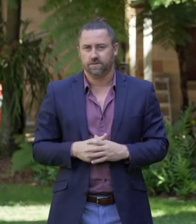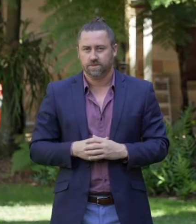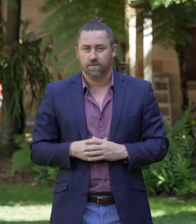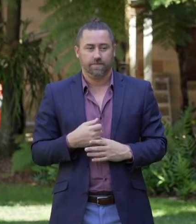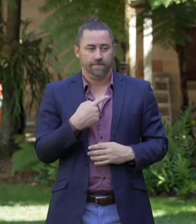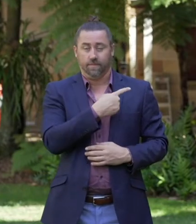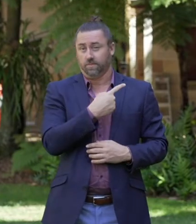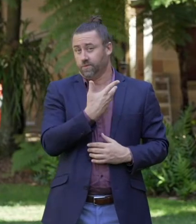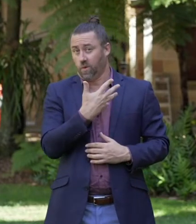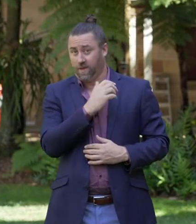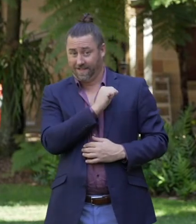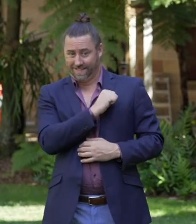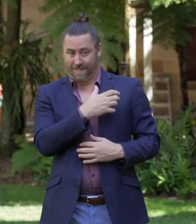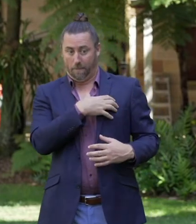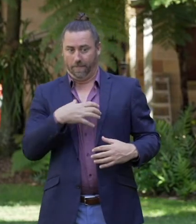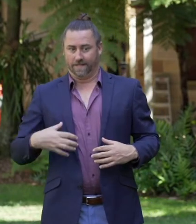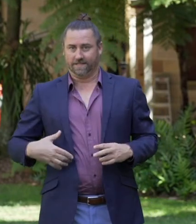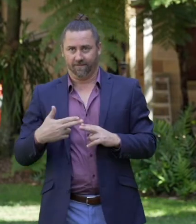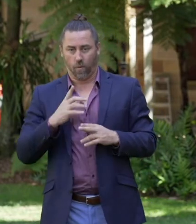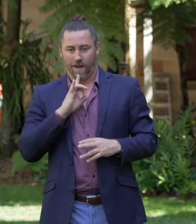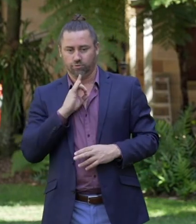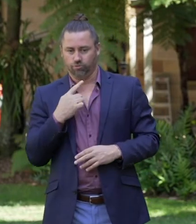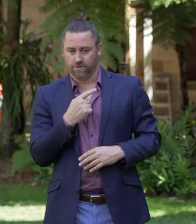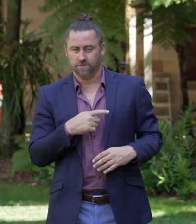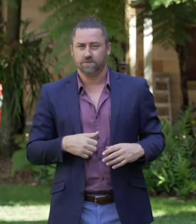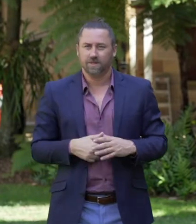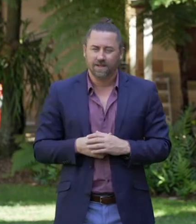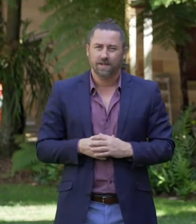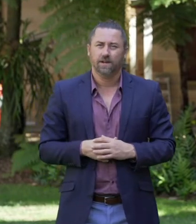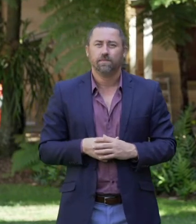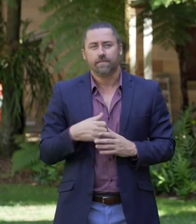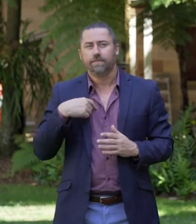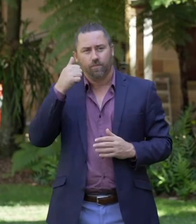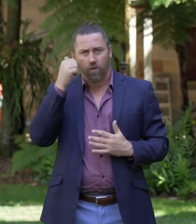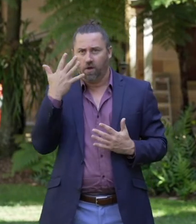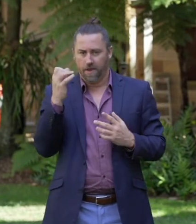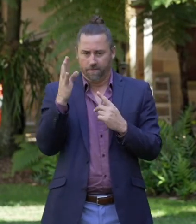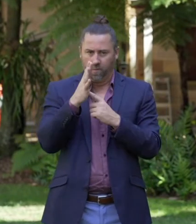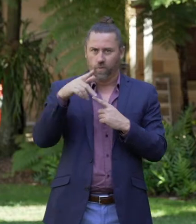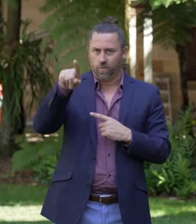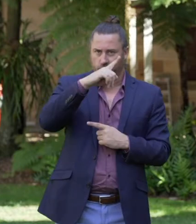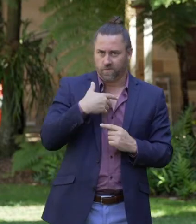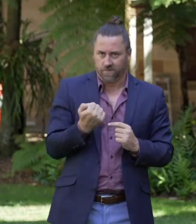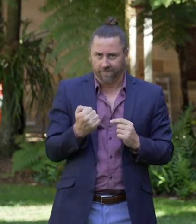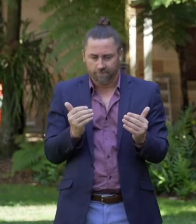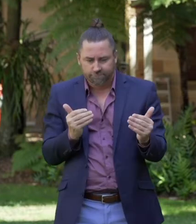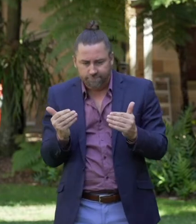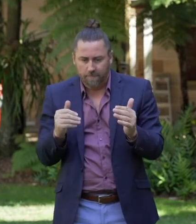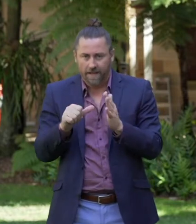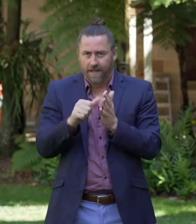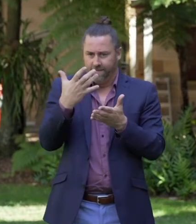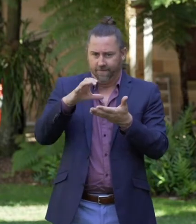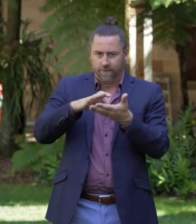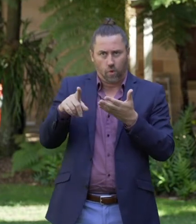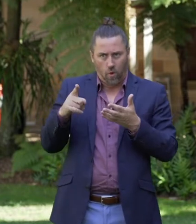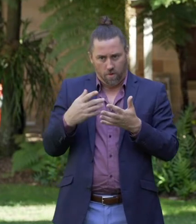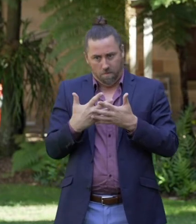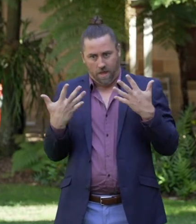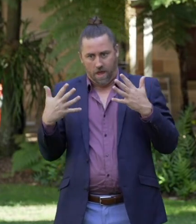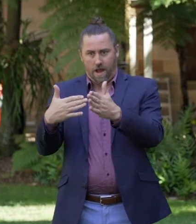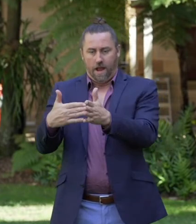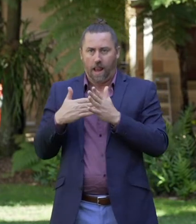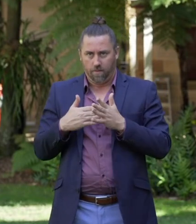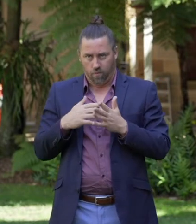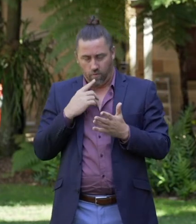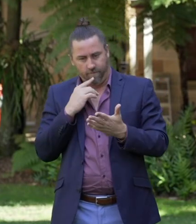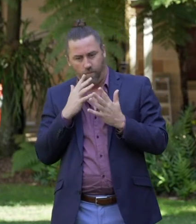Thank you, Premier. As the Premier said, we understand that every dollar counts for Queensland households. And currently, we